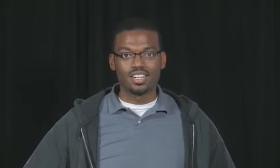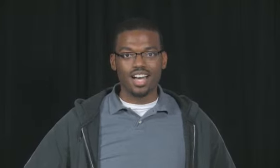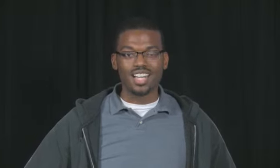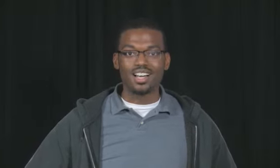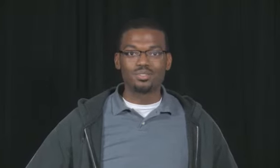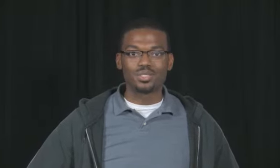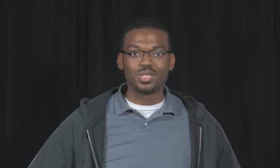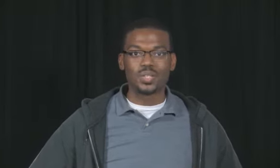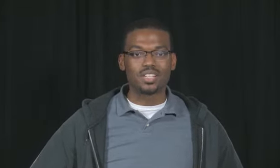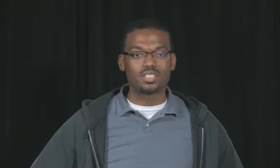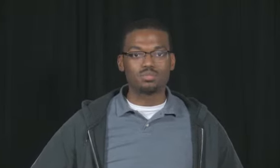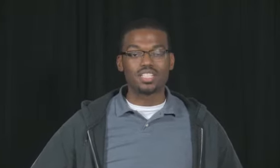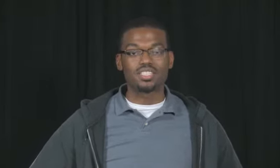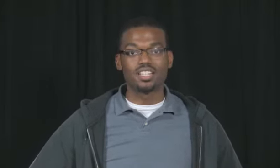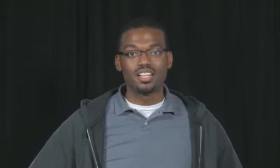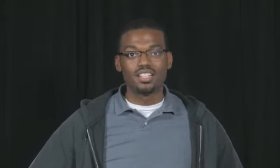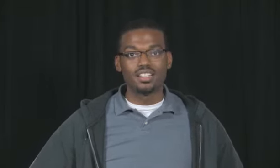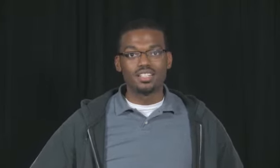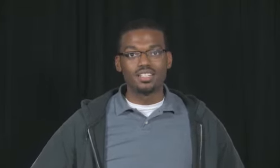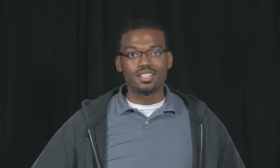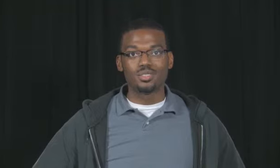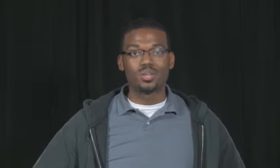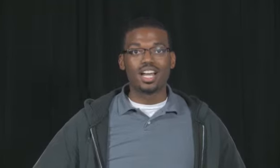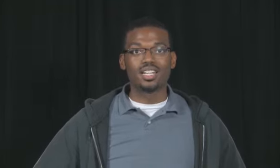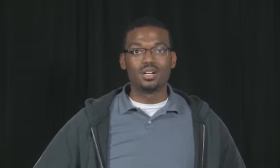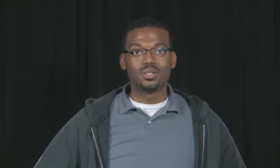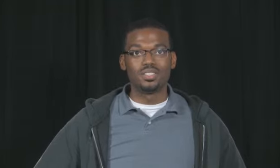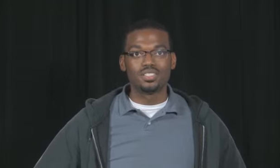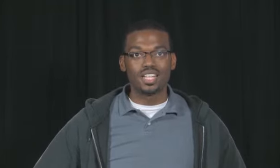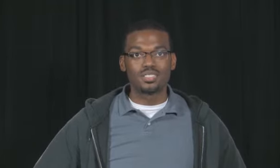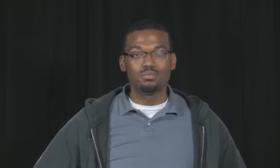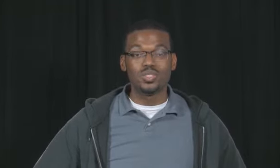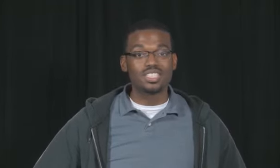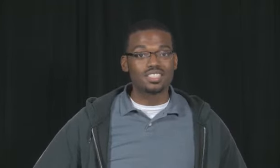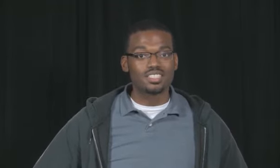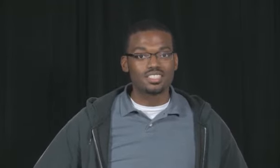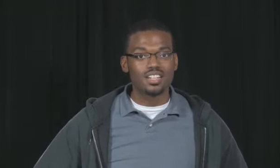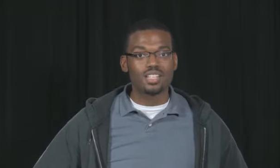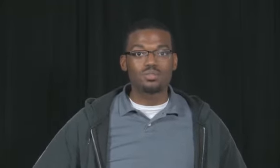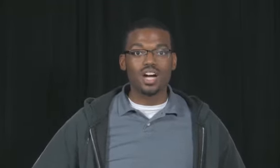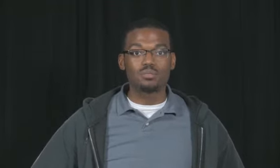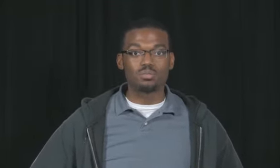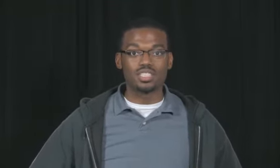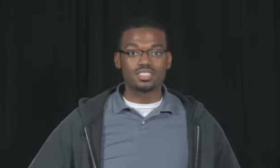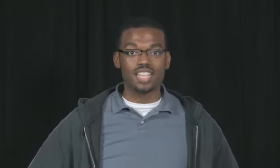I love to hear her speak, yet well I know that music hath a far more pleasing